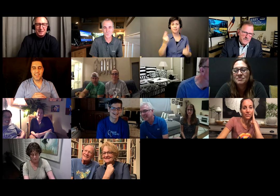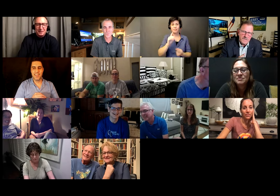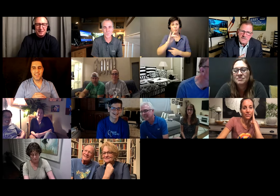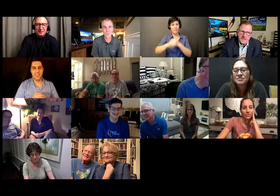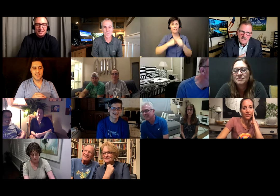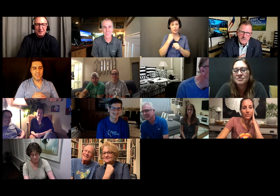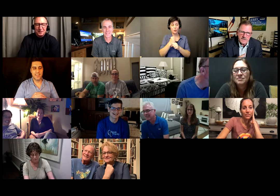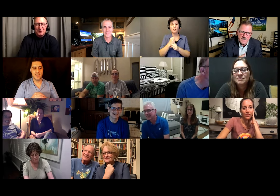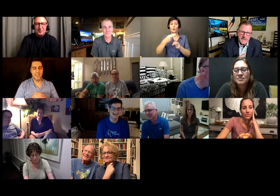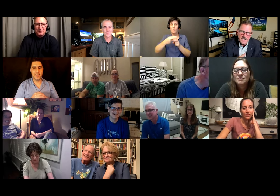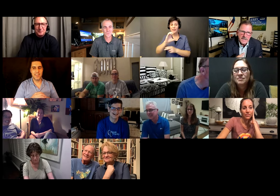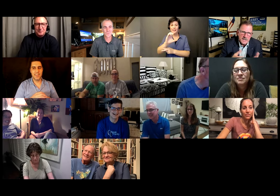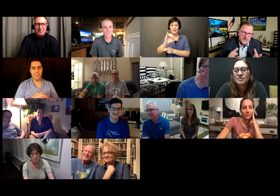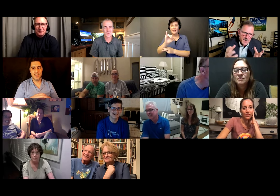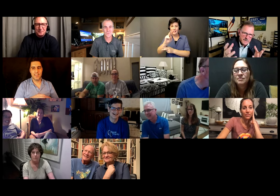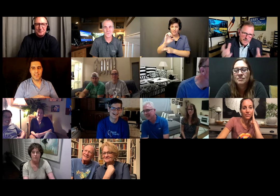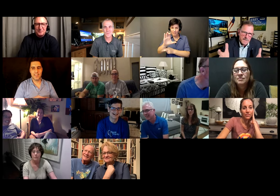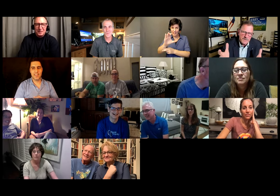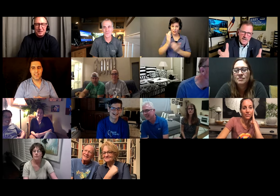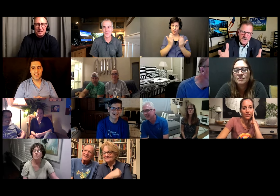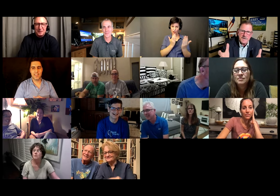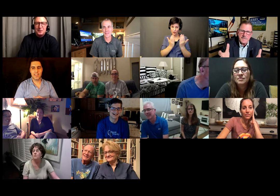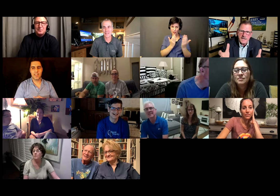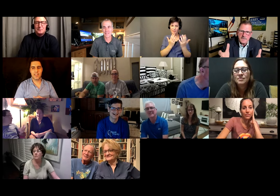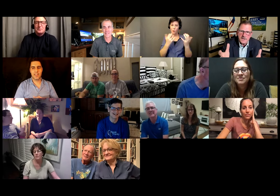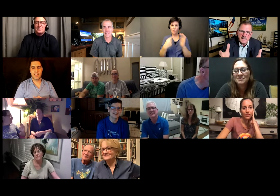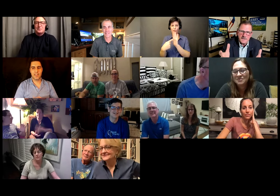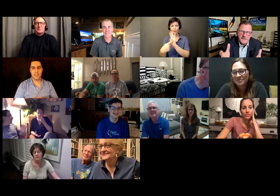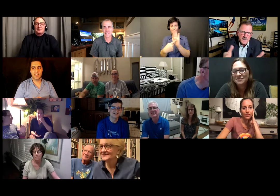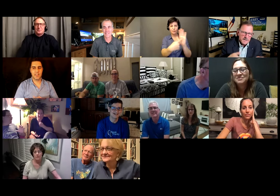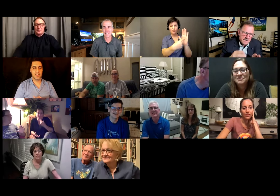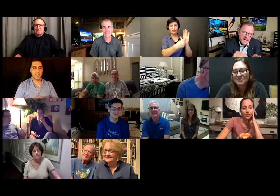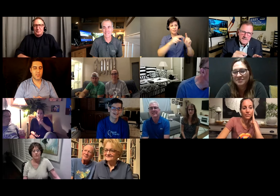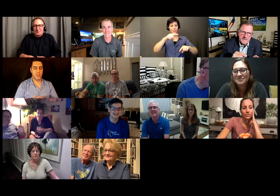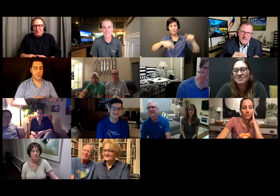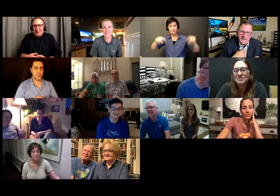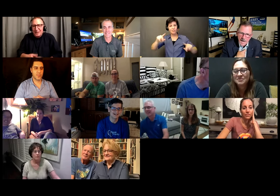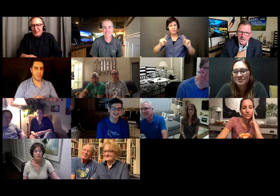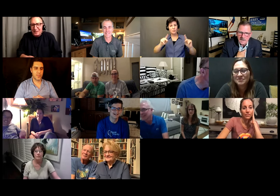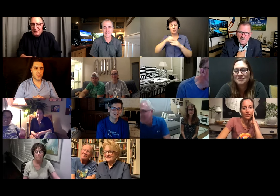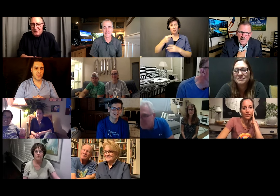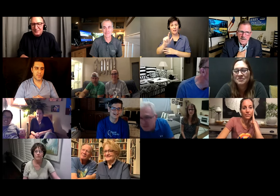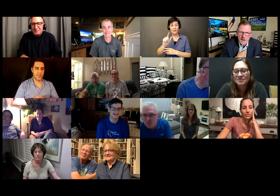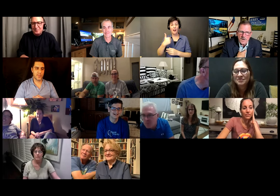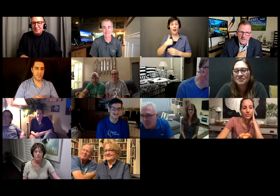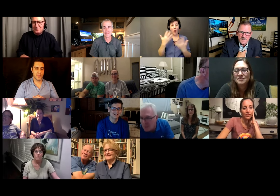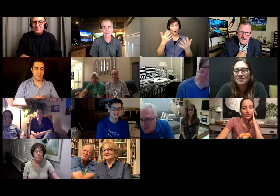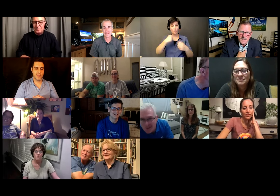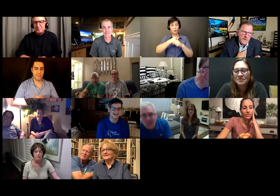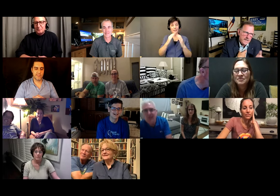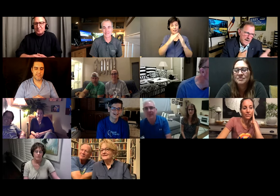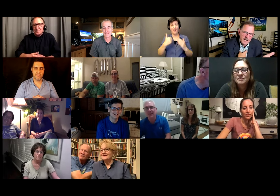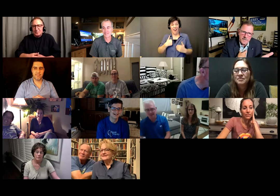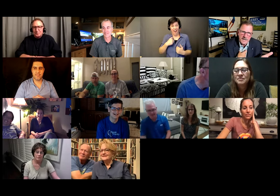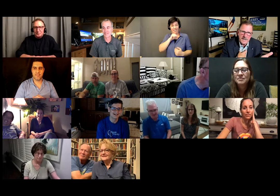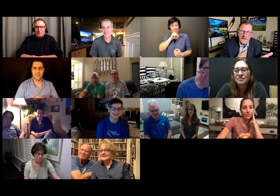civic service that I've done with the city is to be able to represent everybody in Pleasanton, to create the city that I love, that I want to live in, and the one